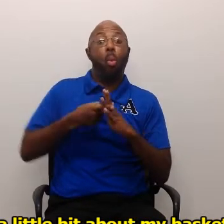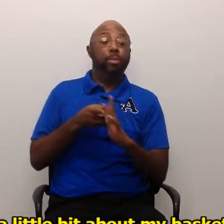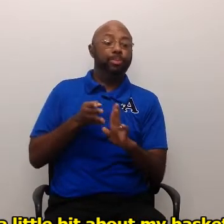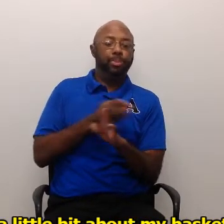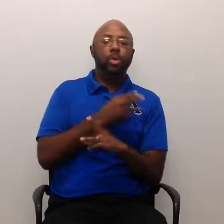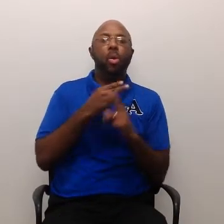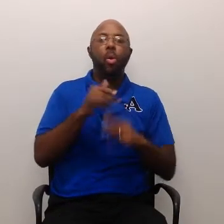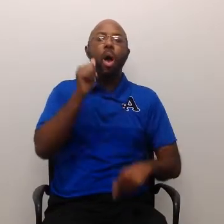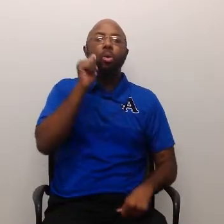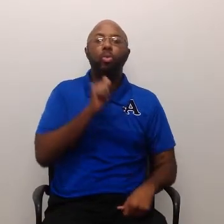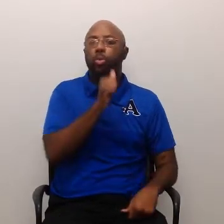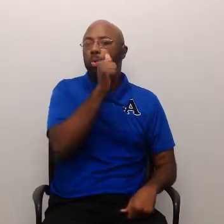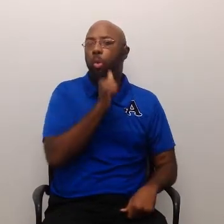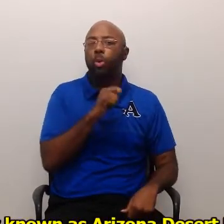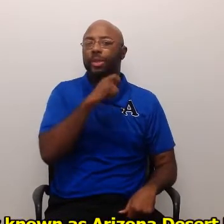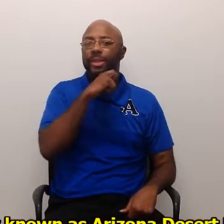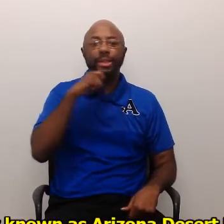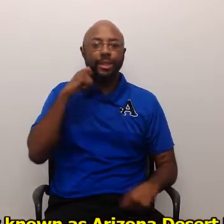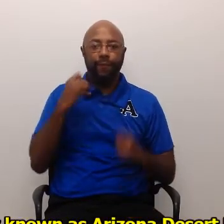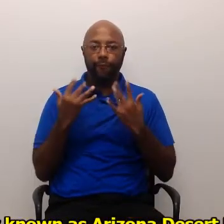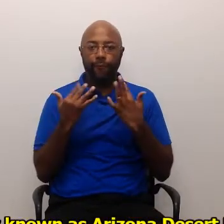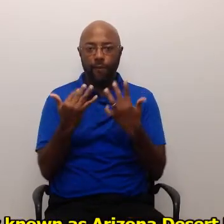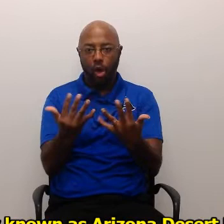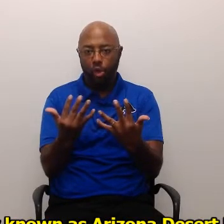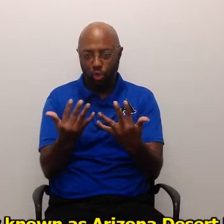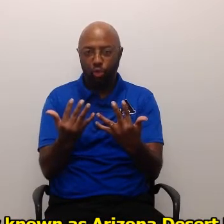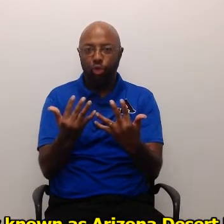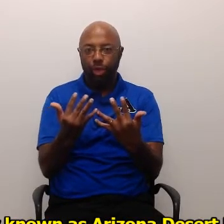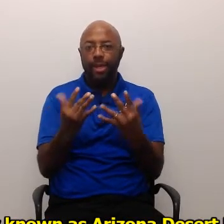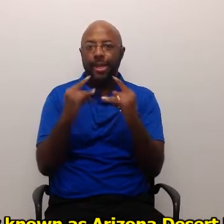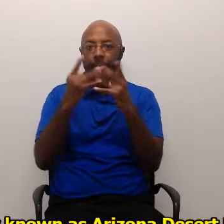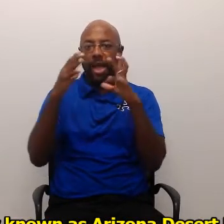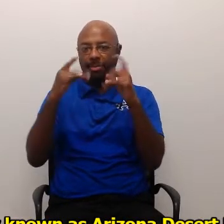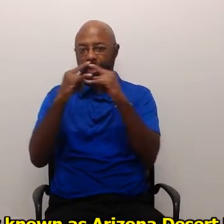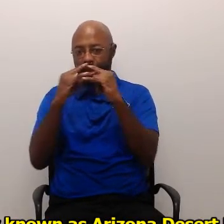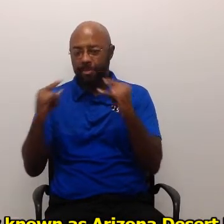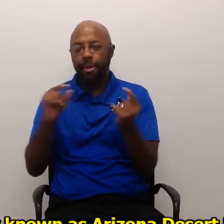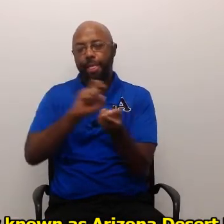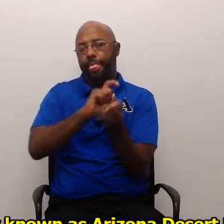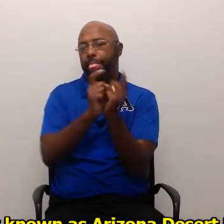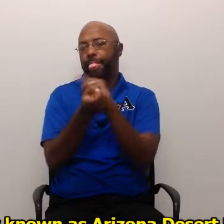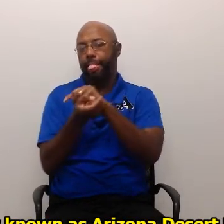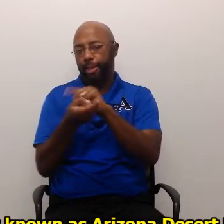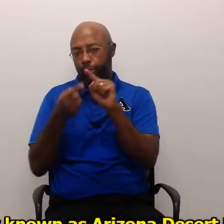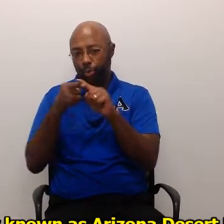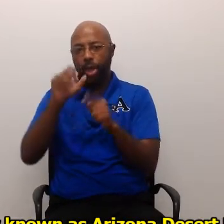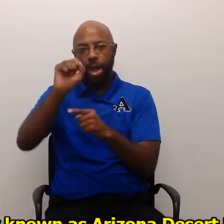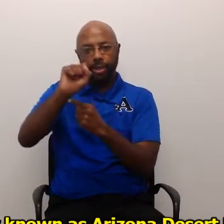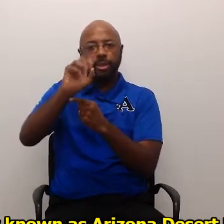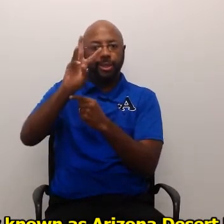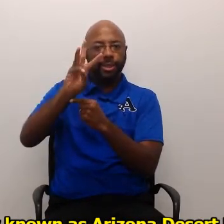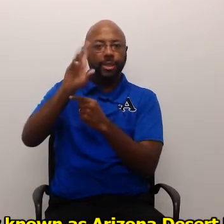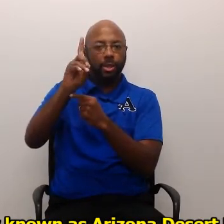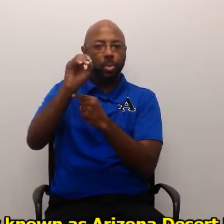Club. We were formerly known as Arizona Desert Fire Basketball Camp, and now we